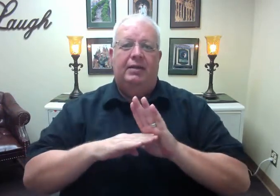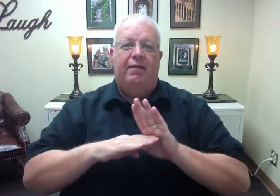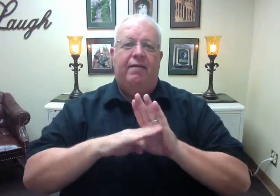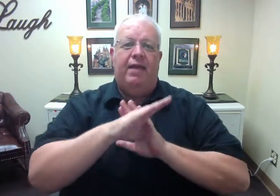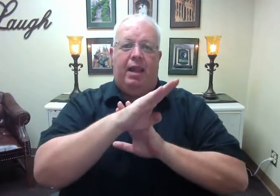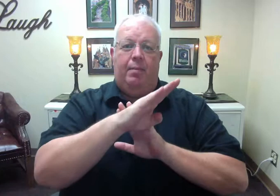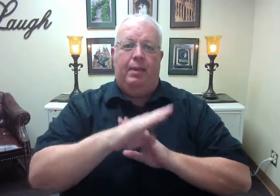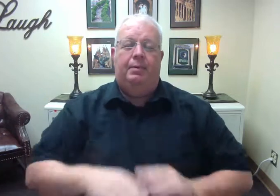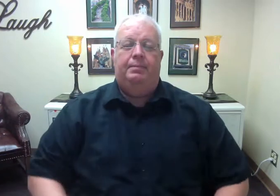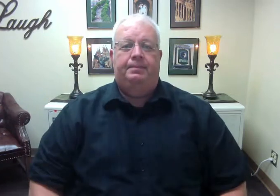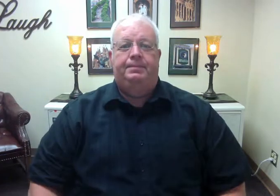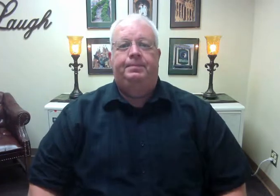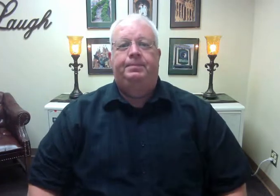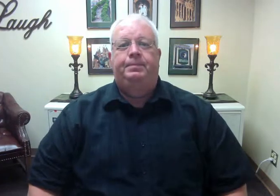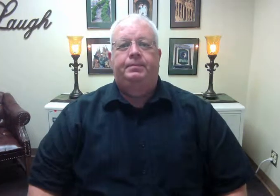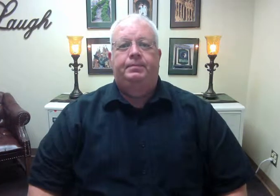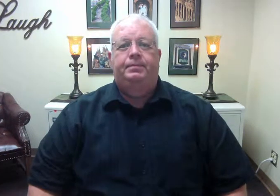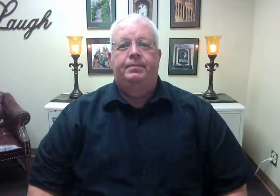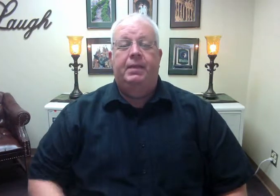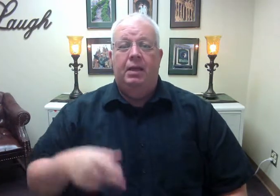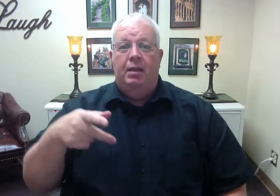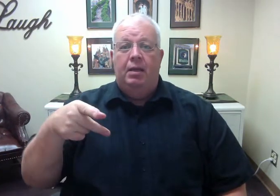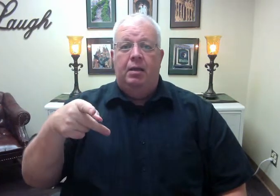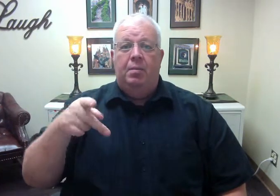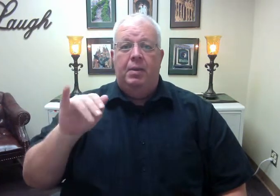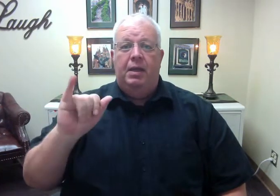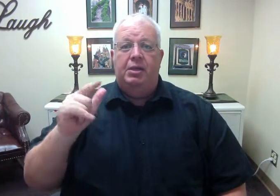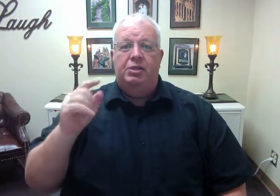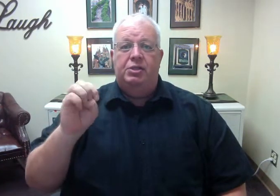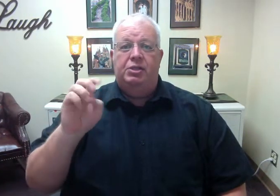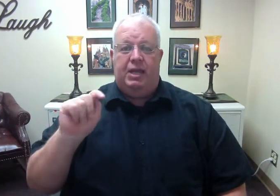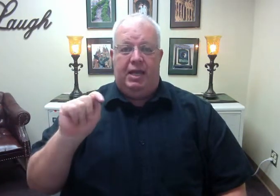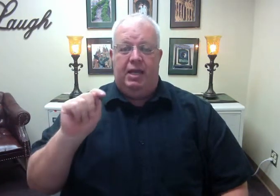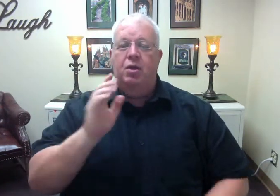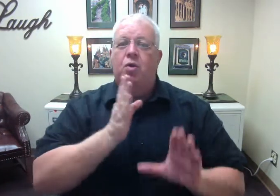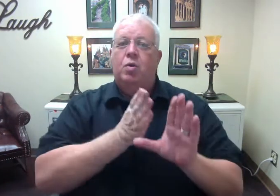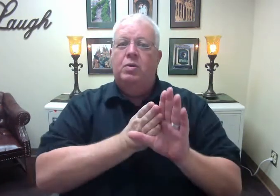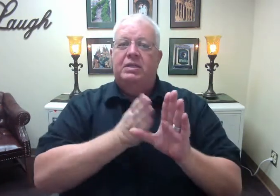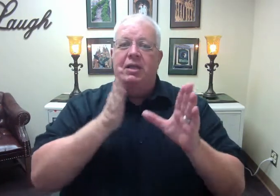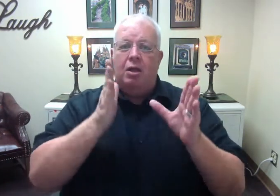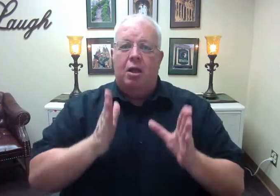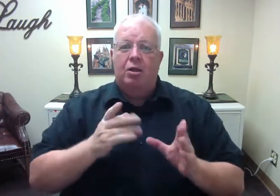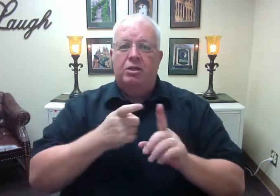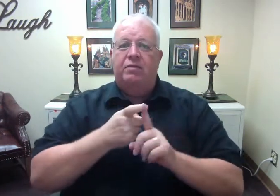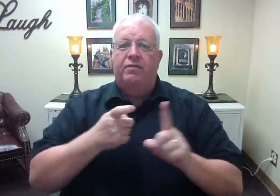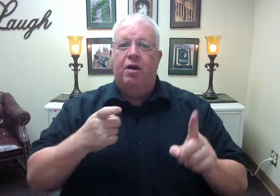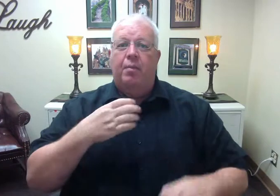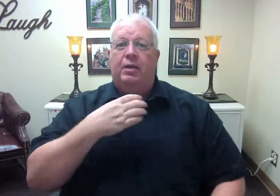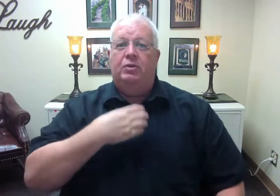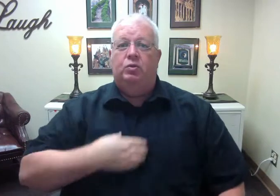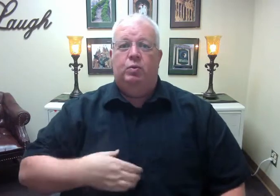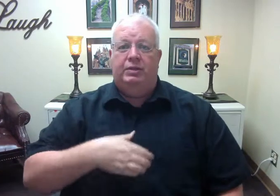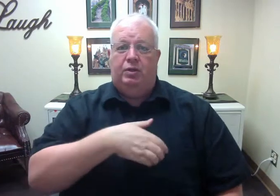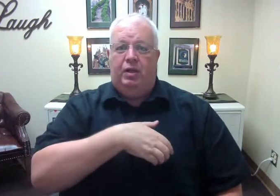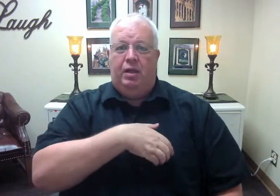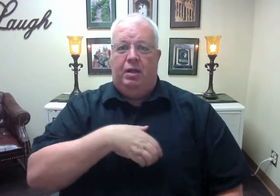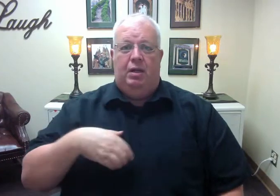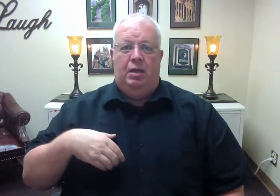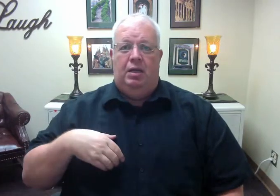Piaget was a psychologist from Switzerland. He was born in 1896, and he